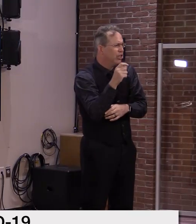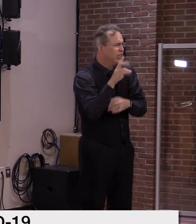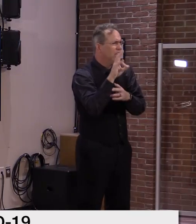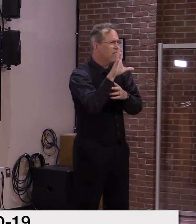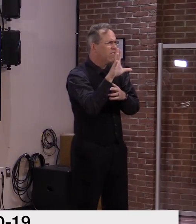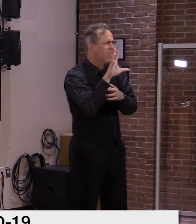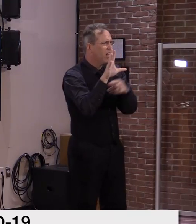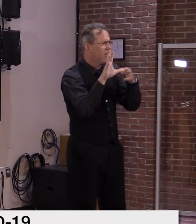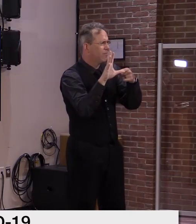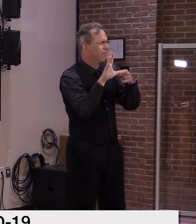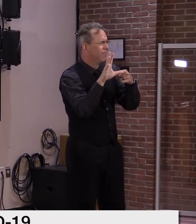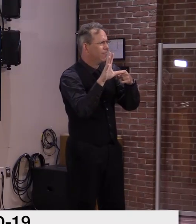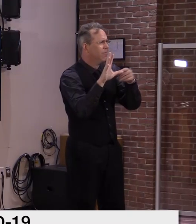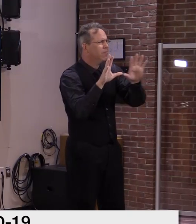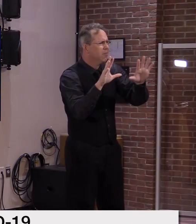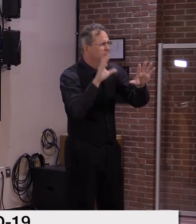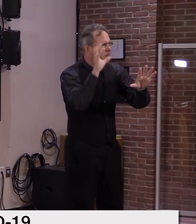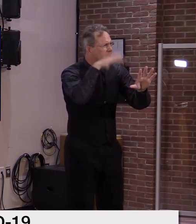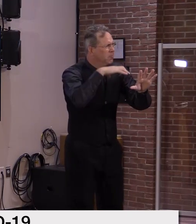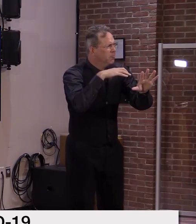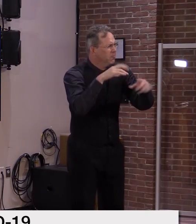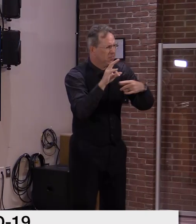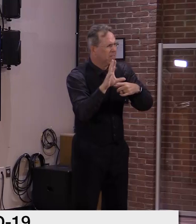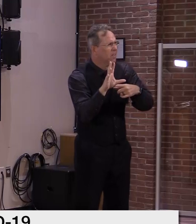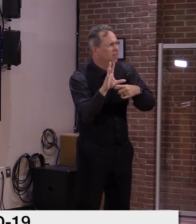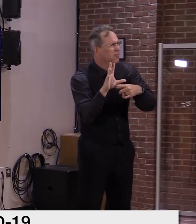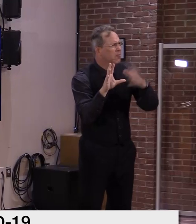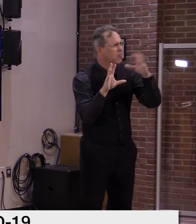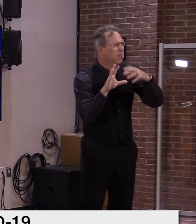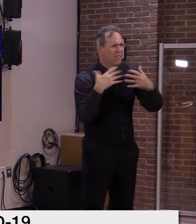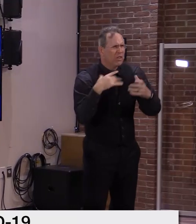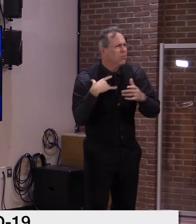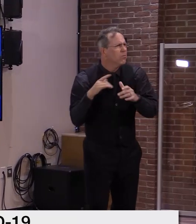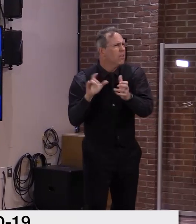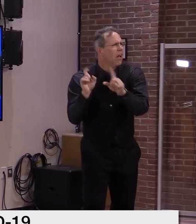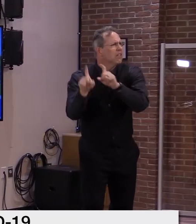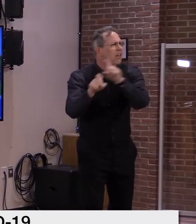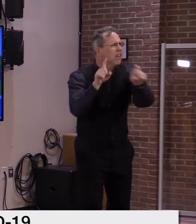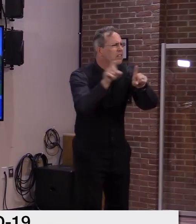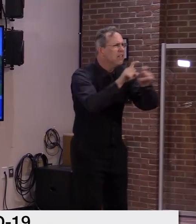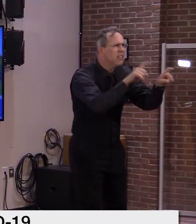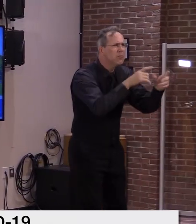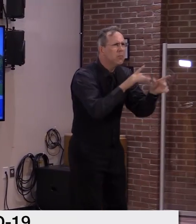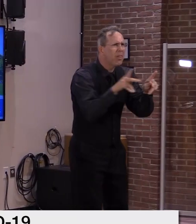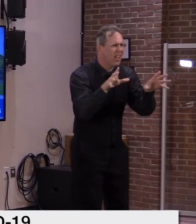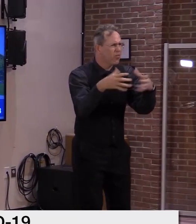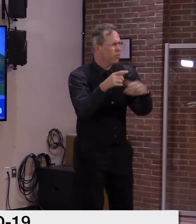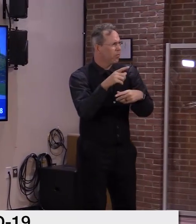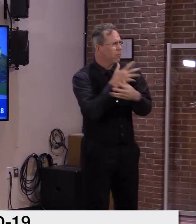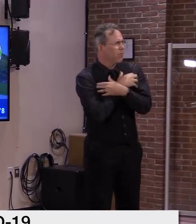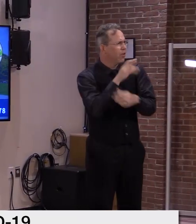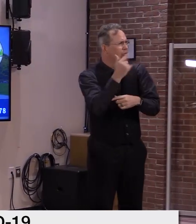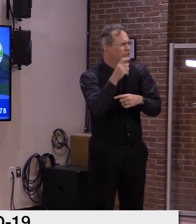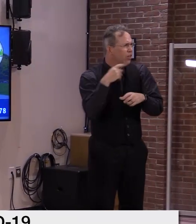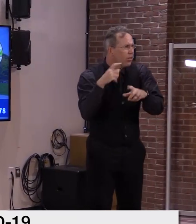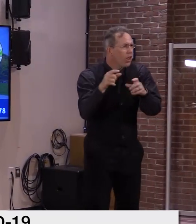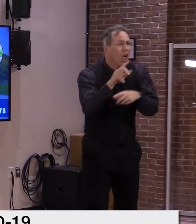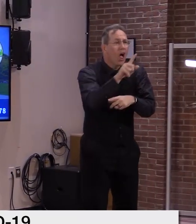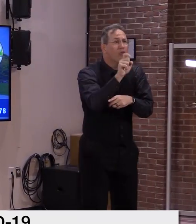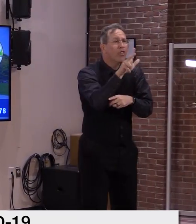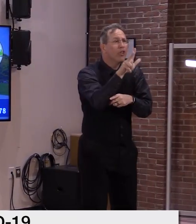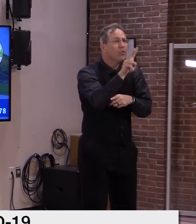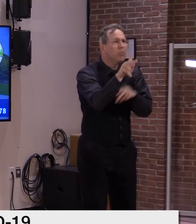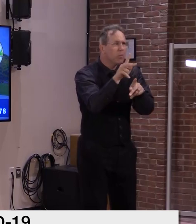75, and this is interesting because they surveyed people attending, and out of the 132 people saying they hadn't